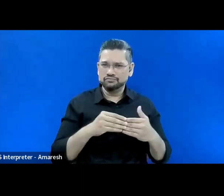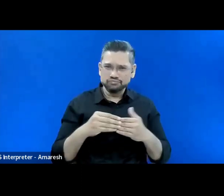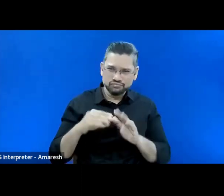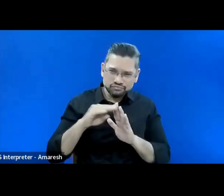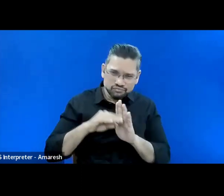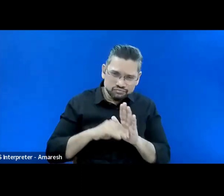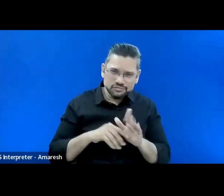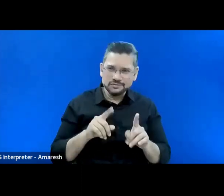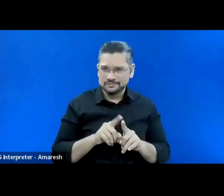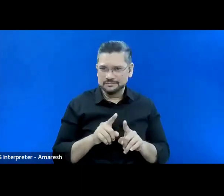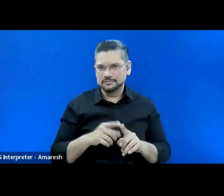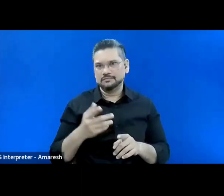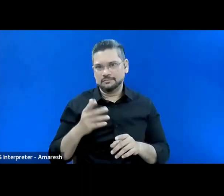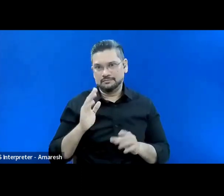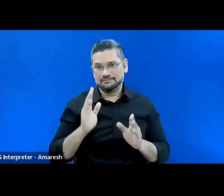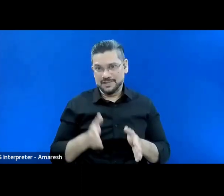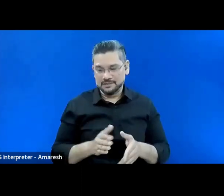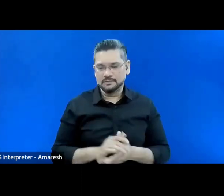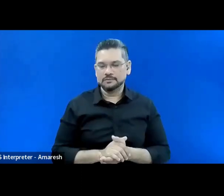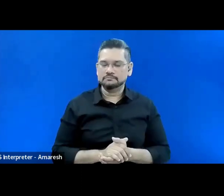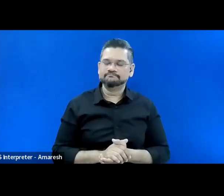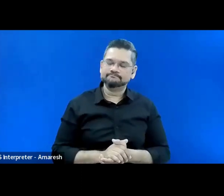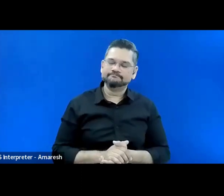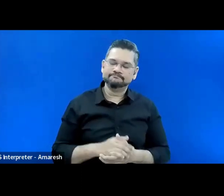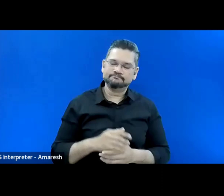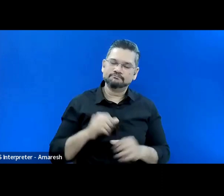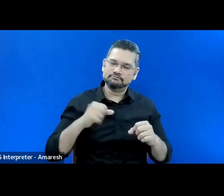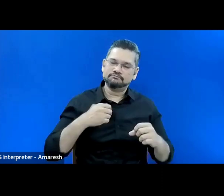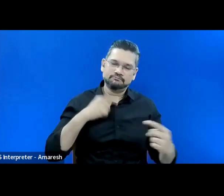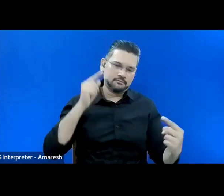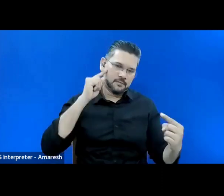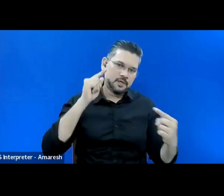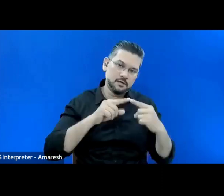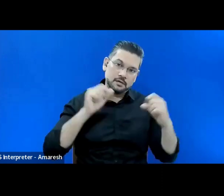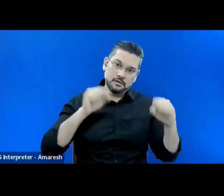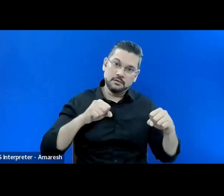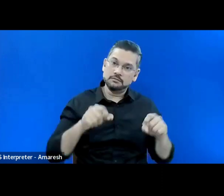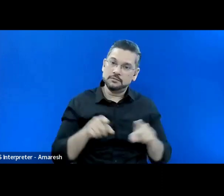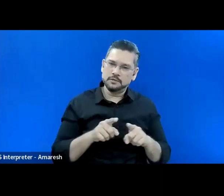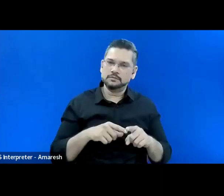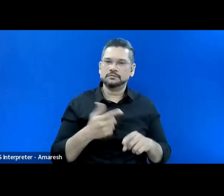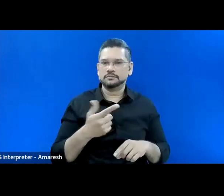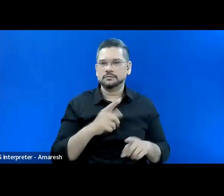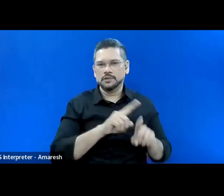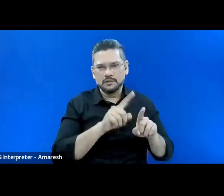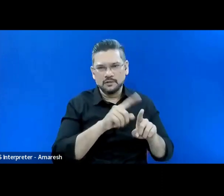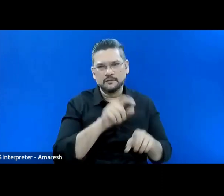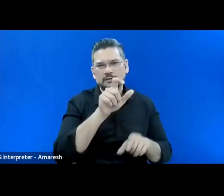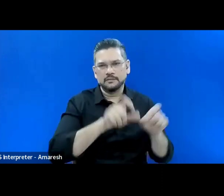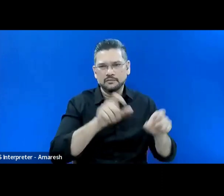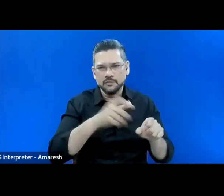definitely there is a need to work with the stakeholders at the national level through the national leaders,